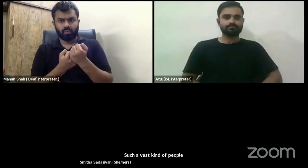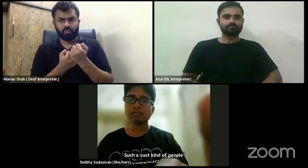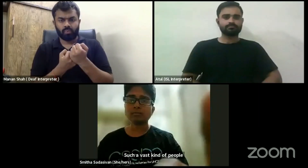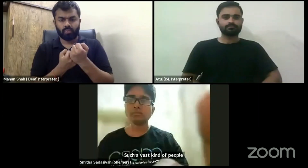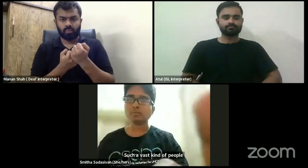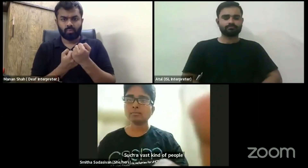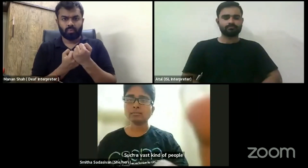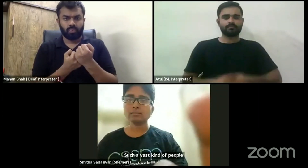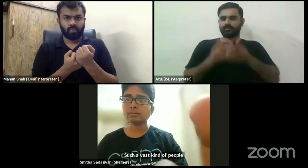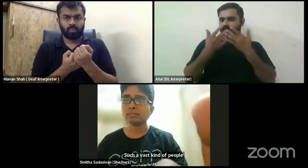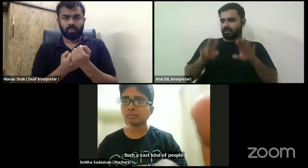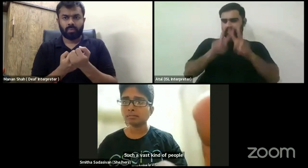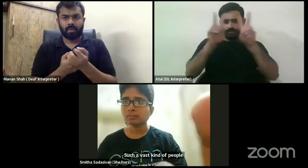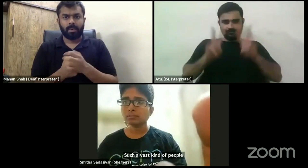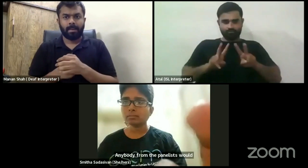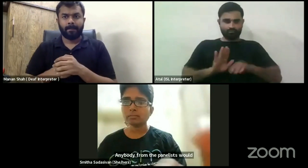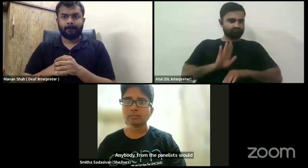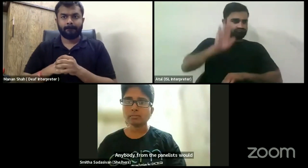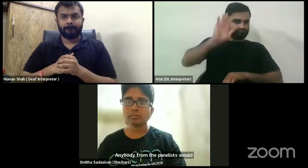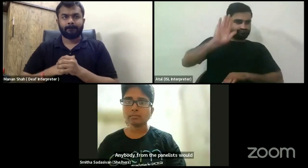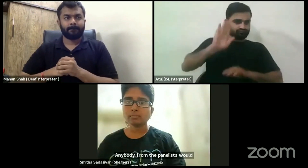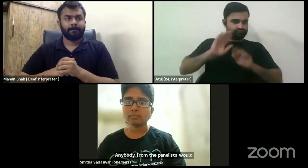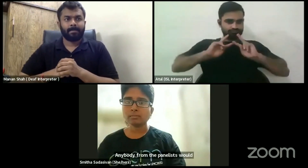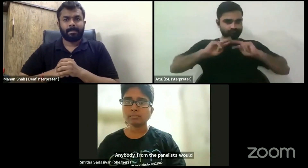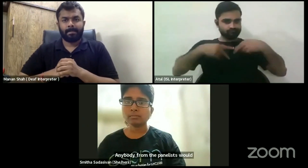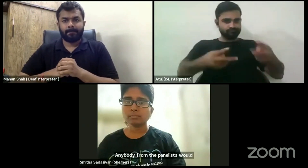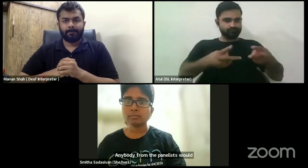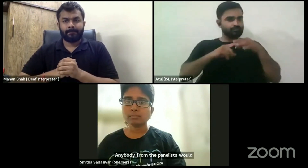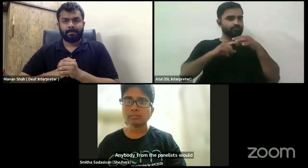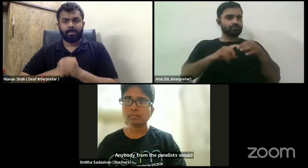Anybody from the panelists would like to respond to the question?